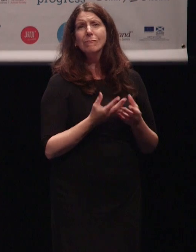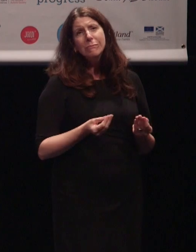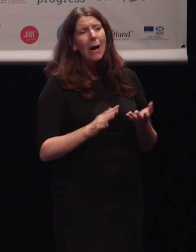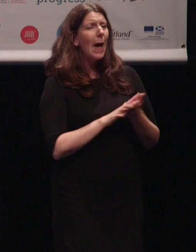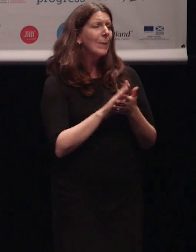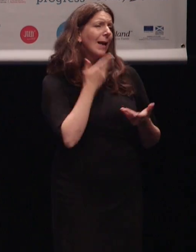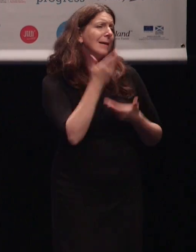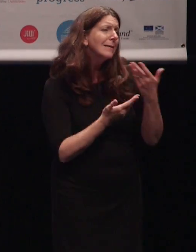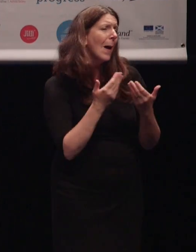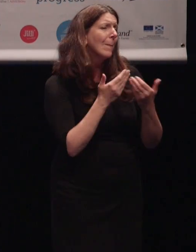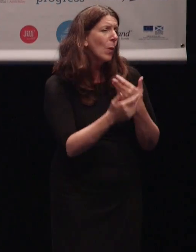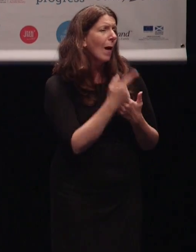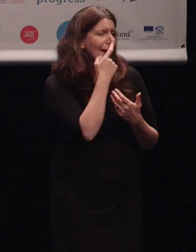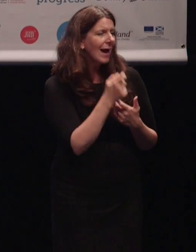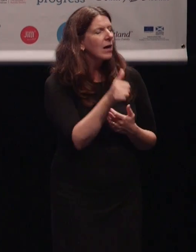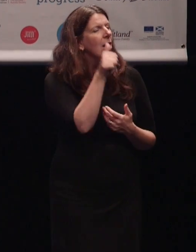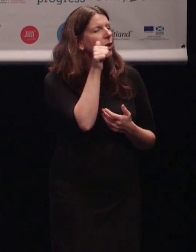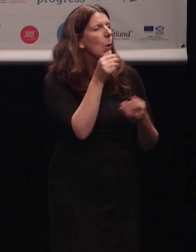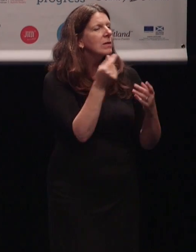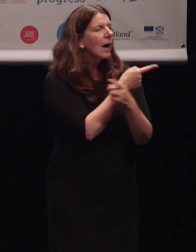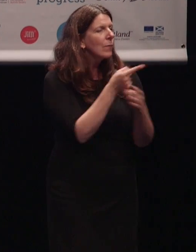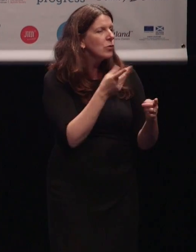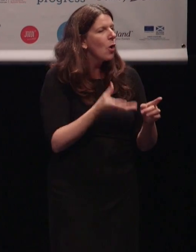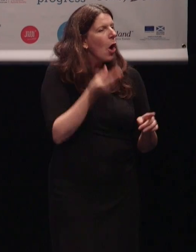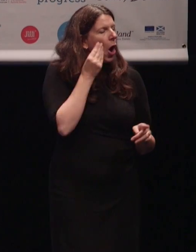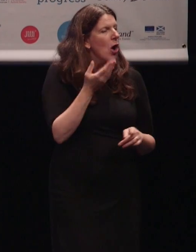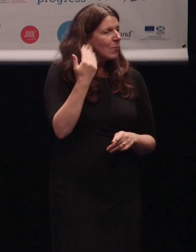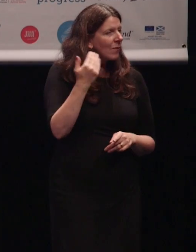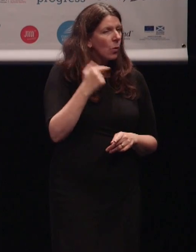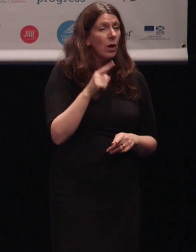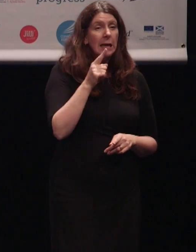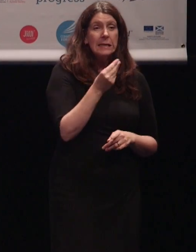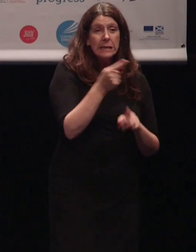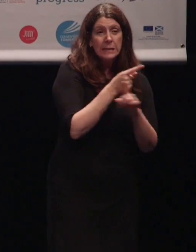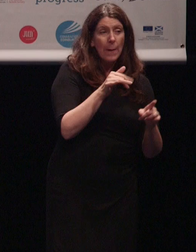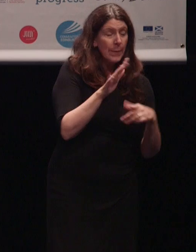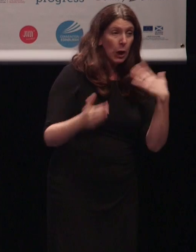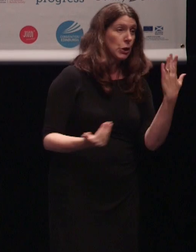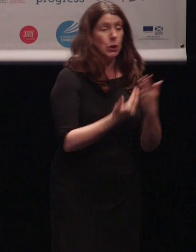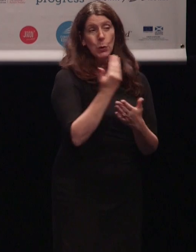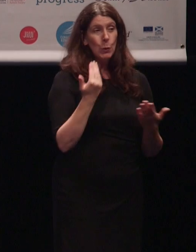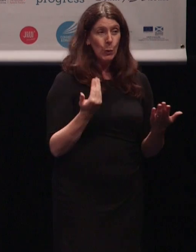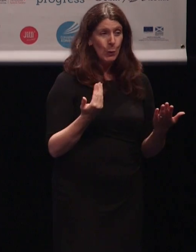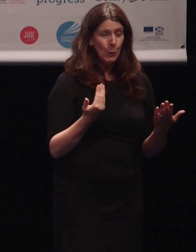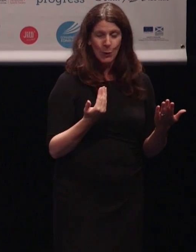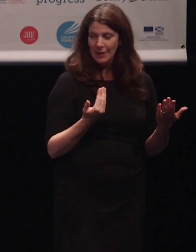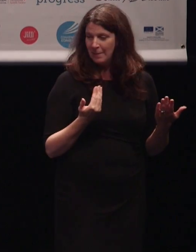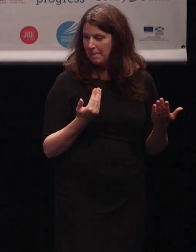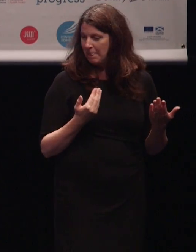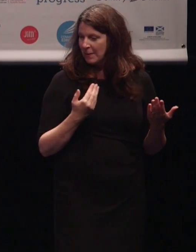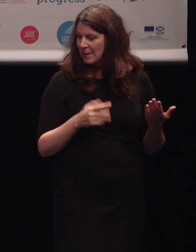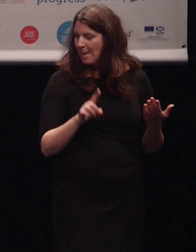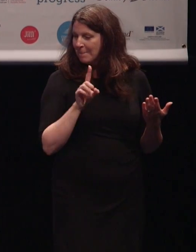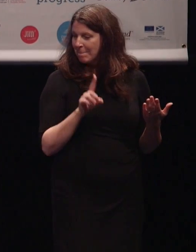know some of you have heard of PANDAS before. For others, it might be totally new. But then you have your best friend